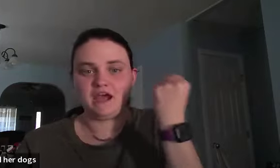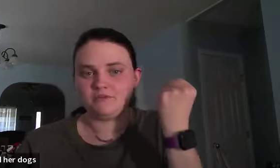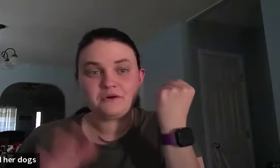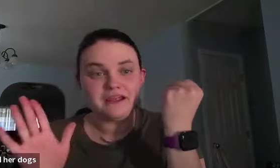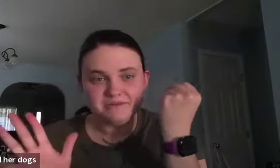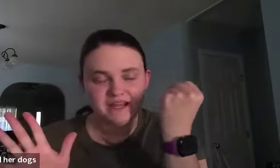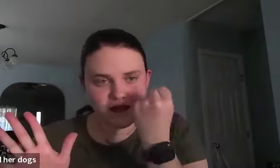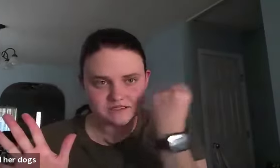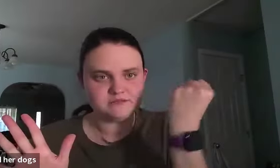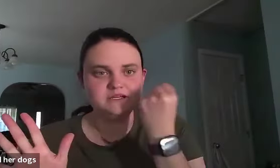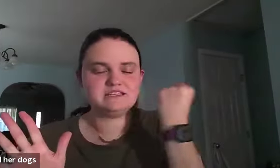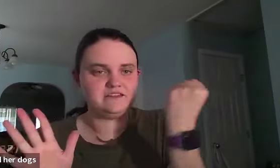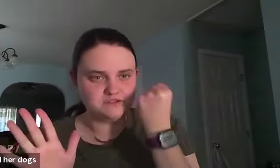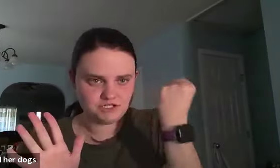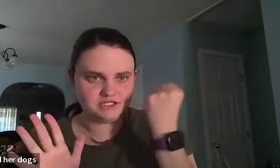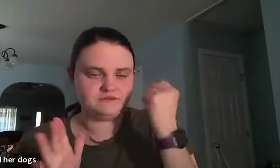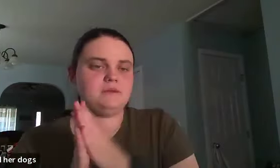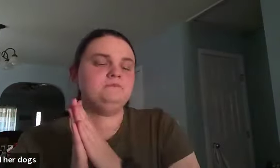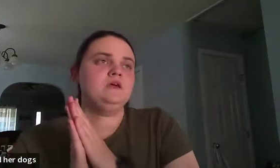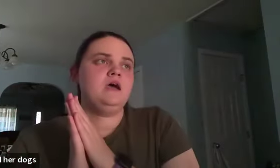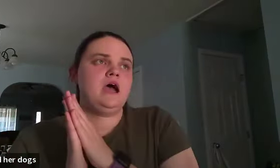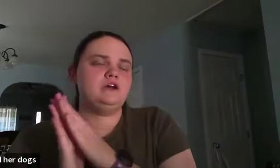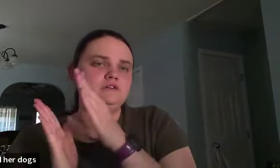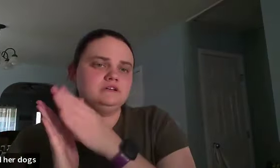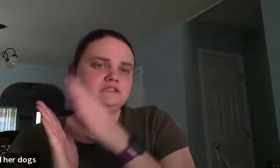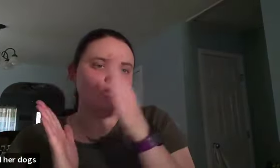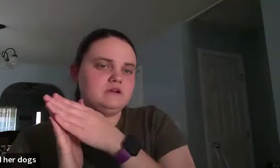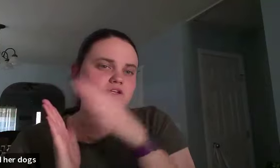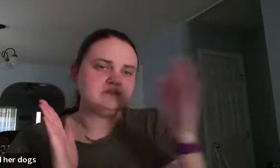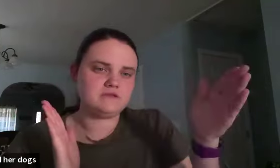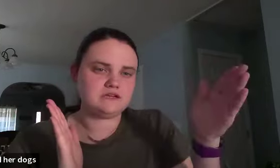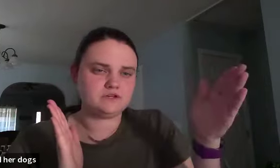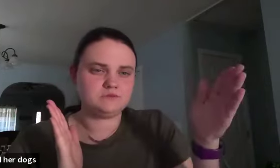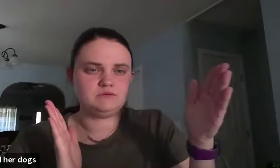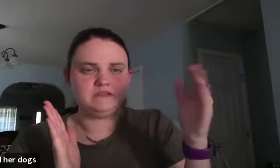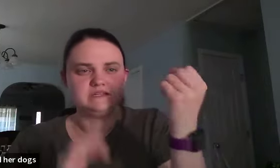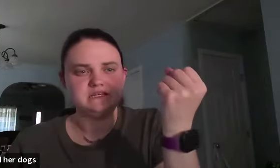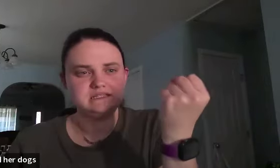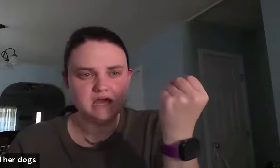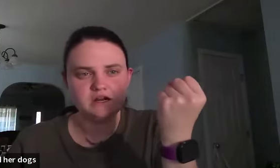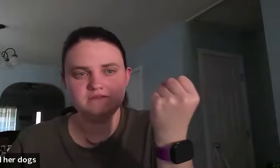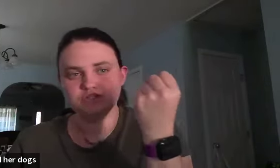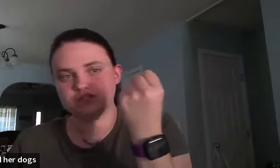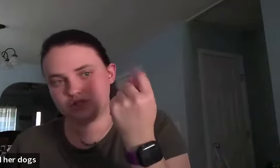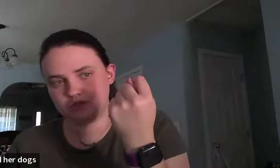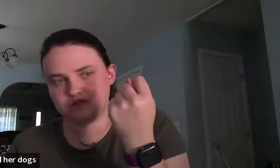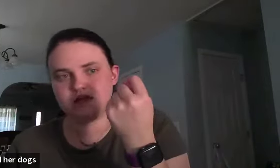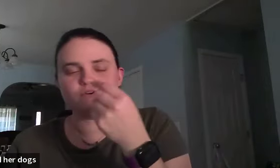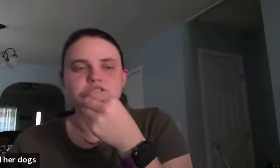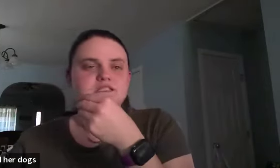Now, before anybody asks, because I get this question every time, how can you tell the difference between things like Saturday versus Tuesday